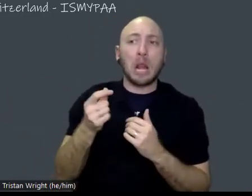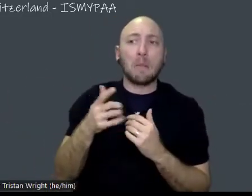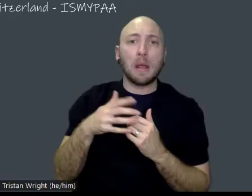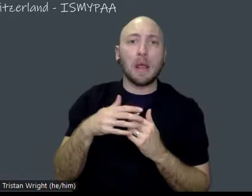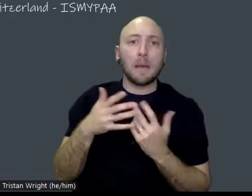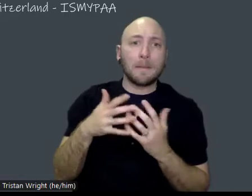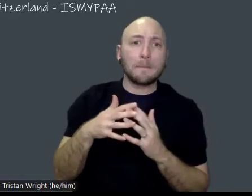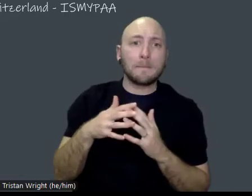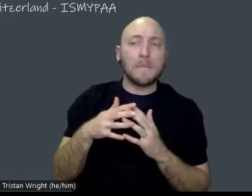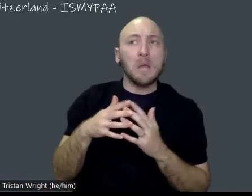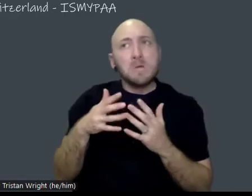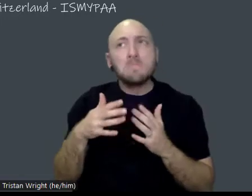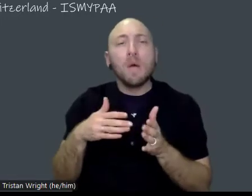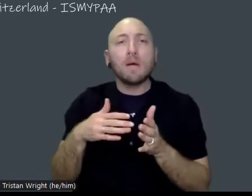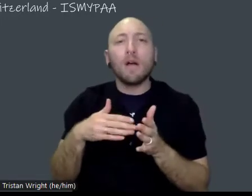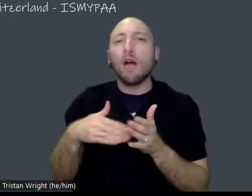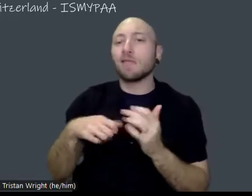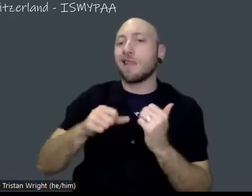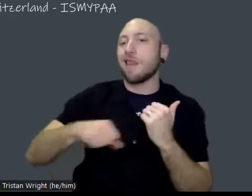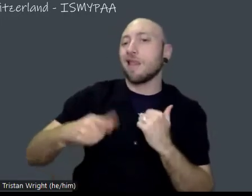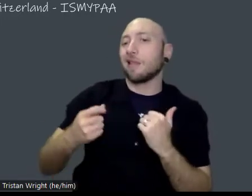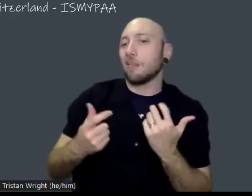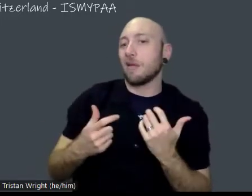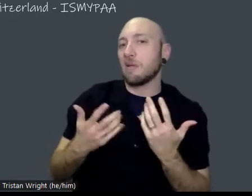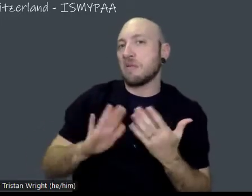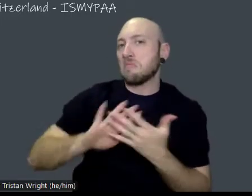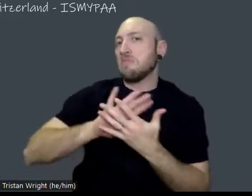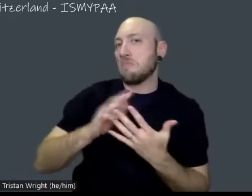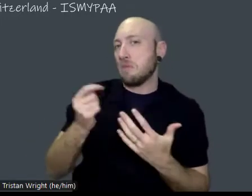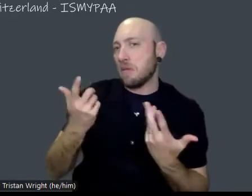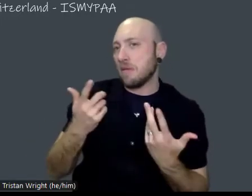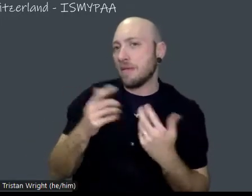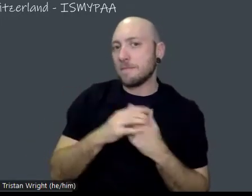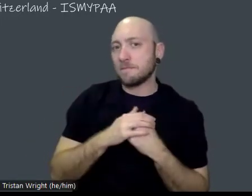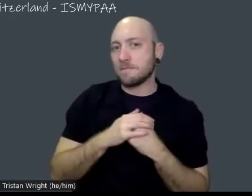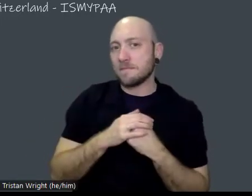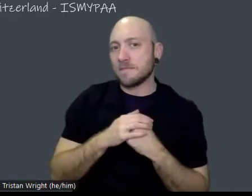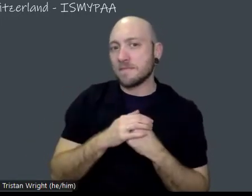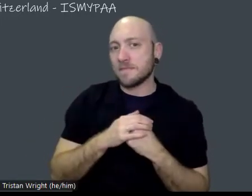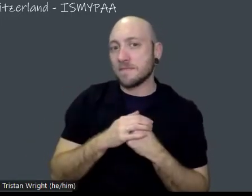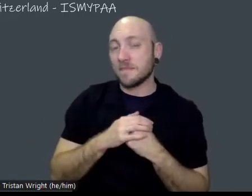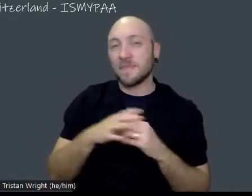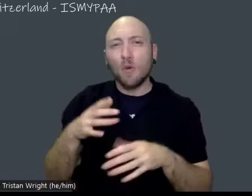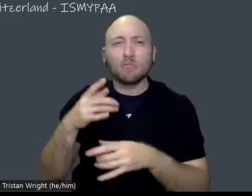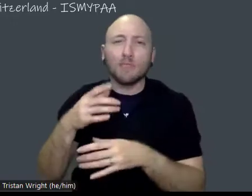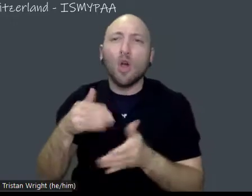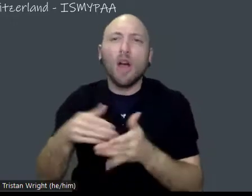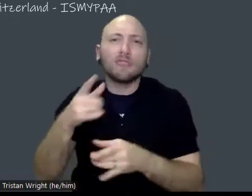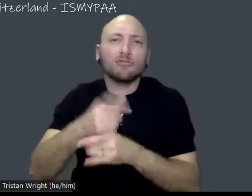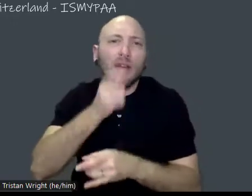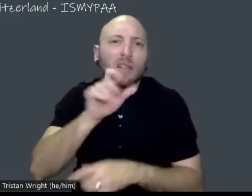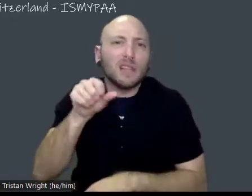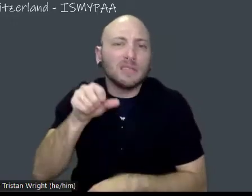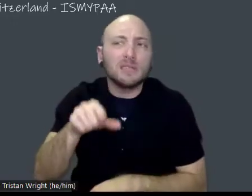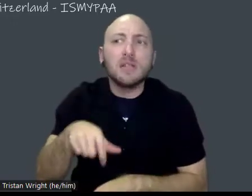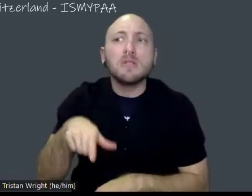quite frequently, but it's difficult for me to say that my father was an alcoholic, and it's not up to me to